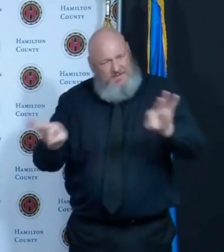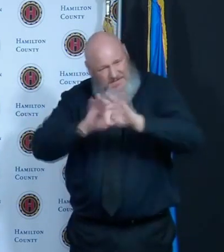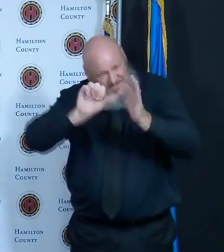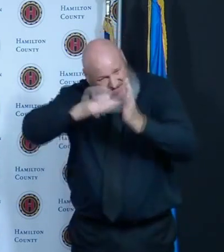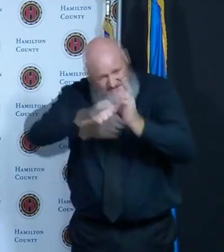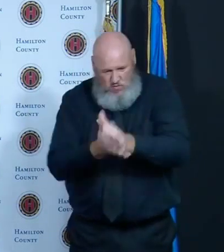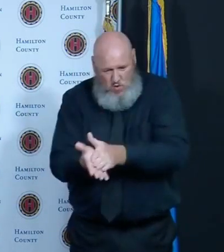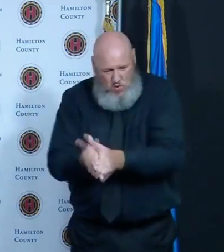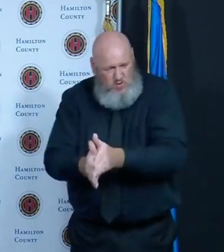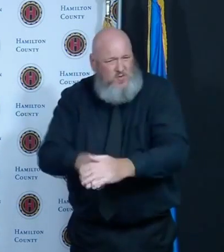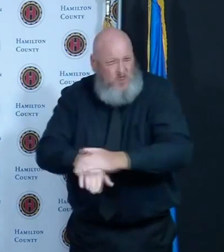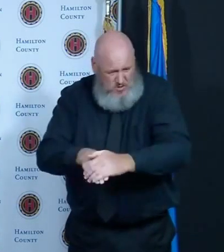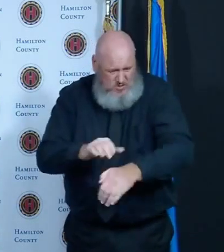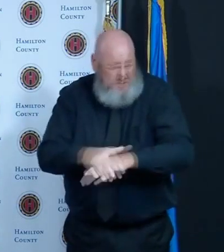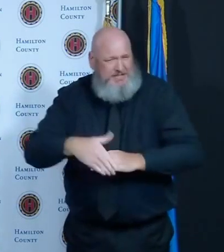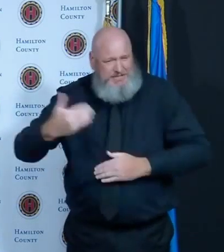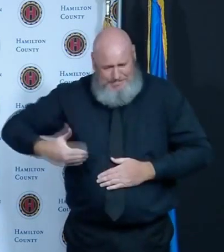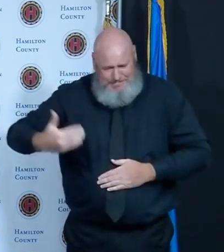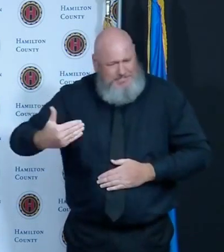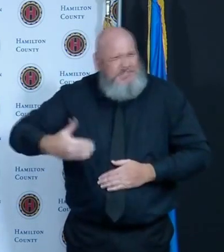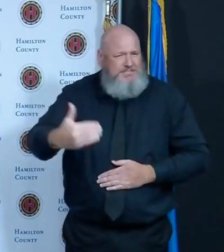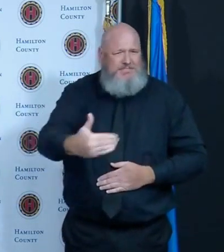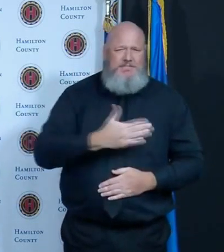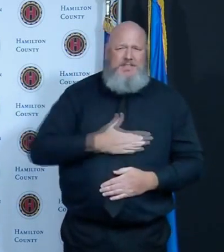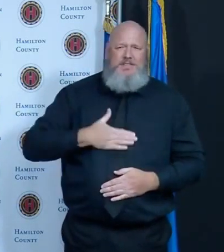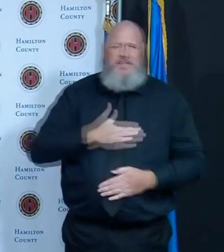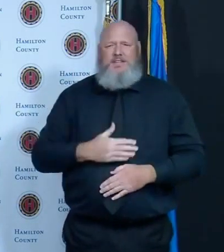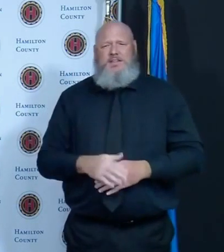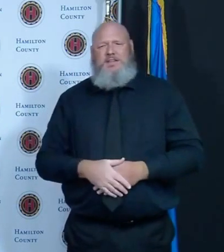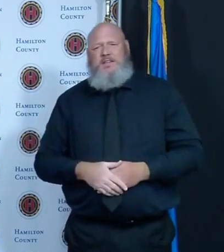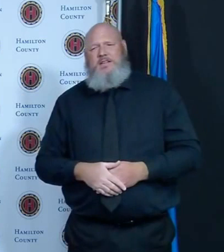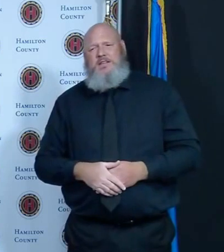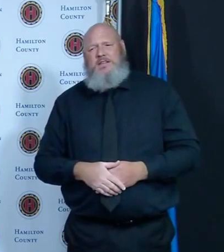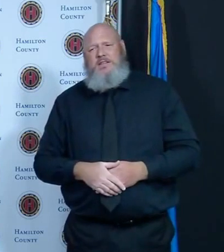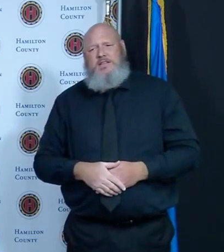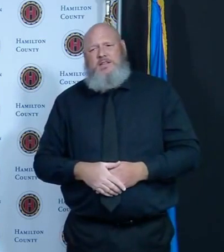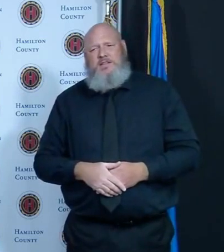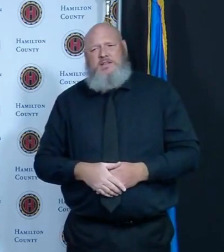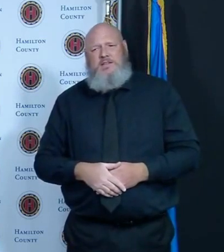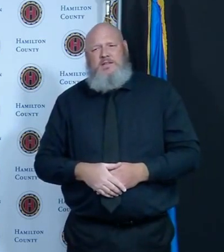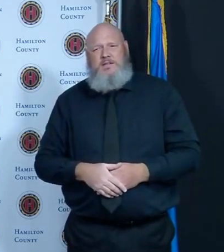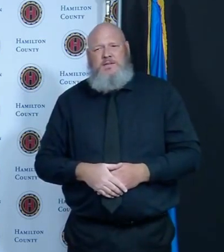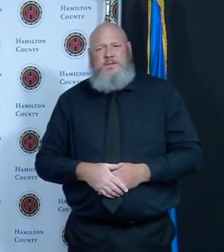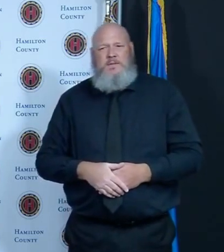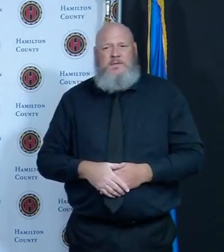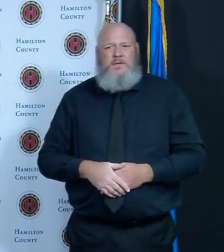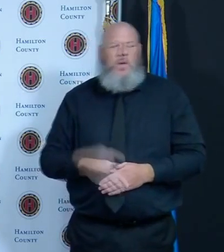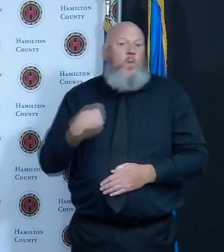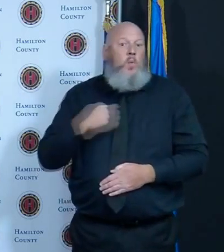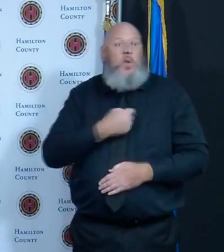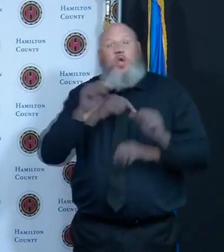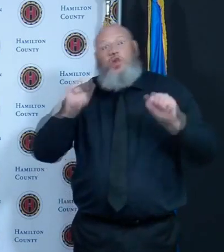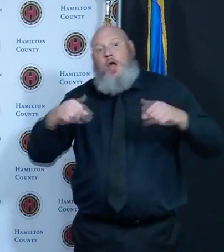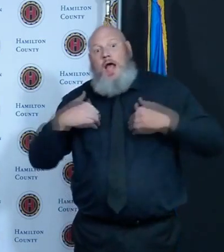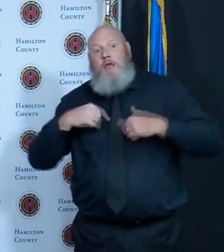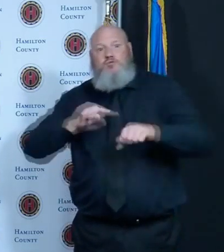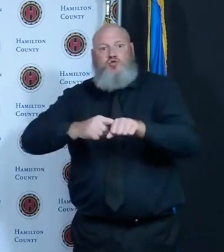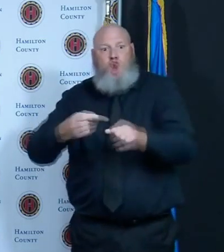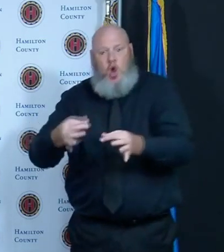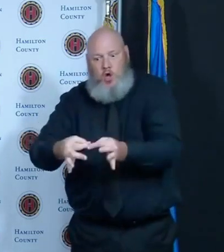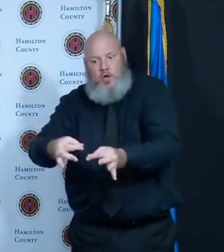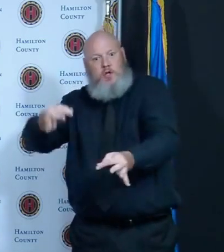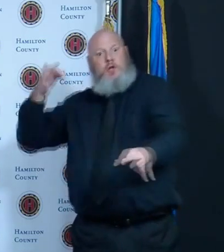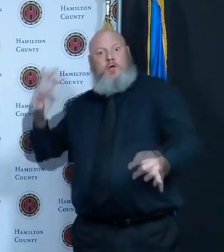there's been a concerted effort, particularly from public health, when it comes to what people needed to do in this community to flatten the curve.